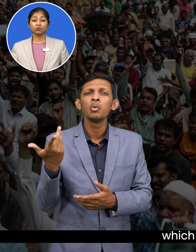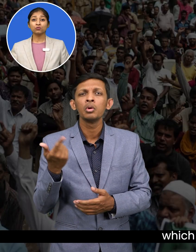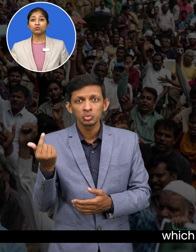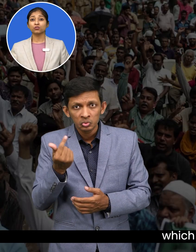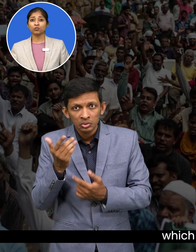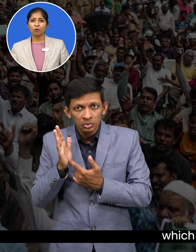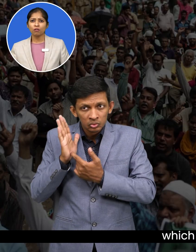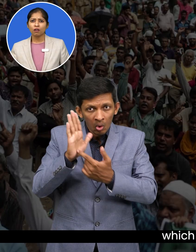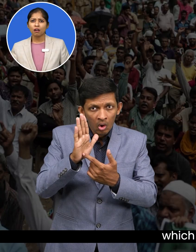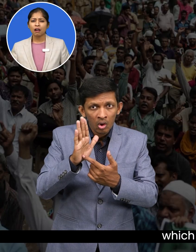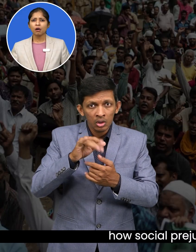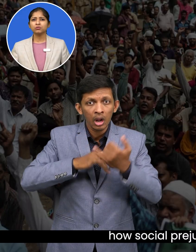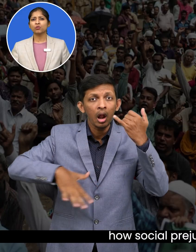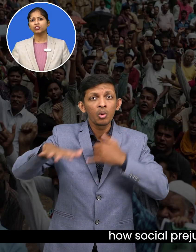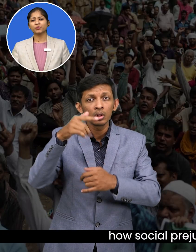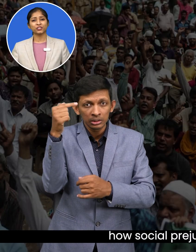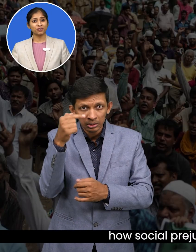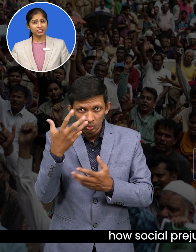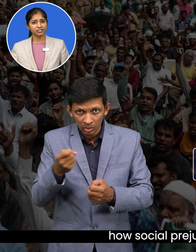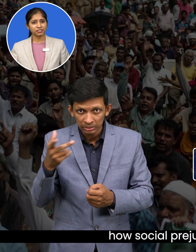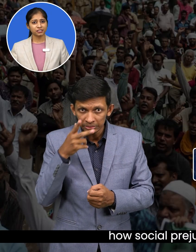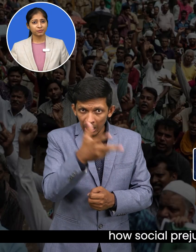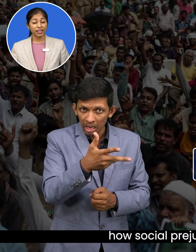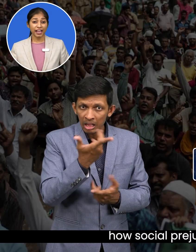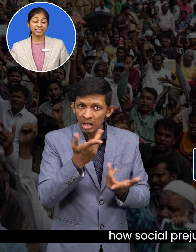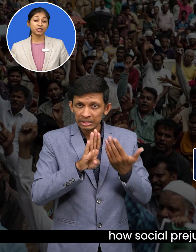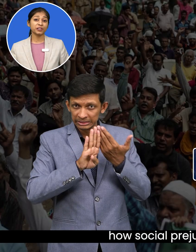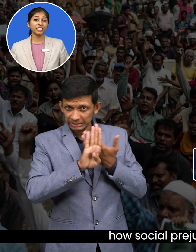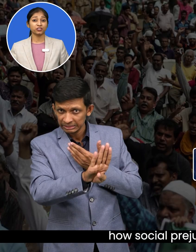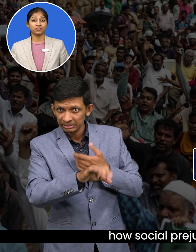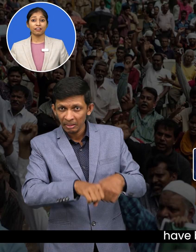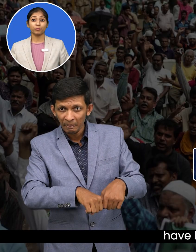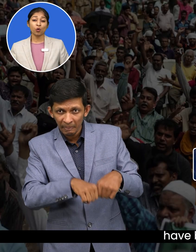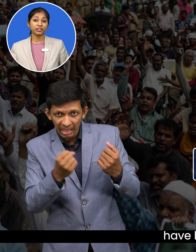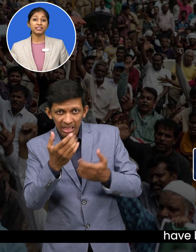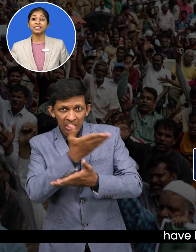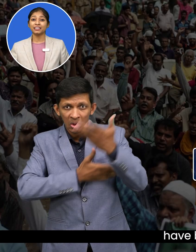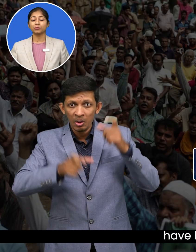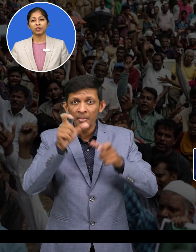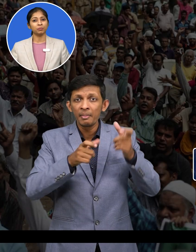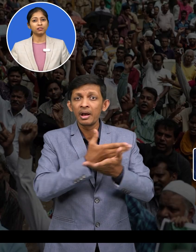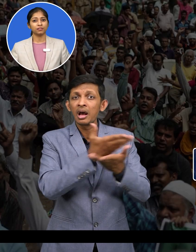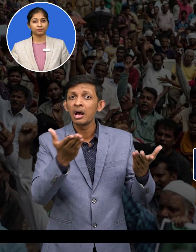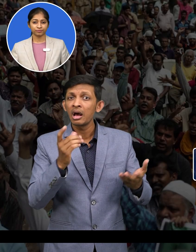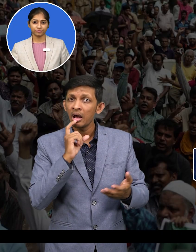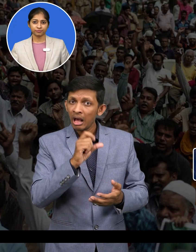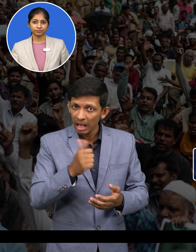which is used to show how social prejudices and discrimination have broken the Dalit